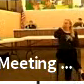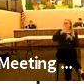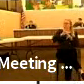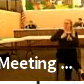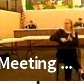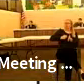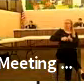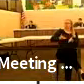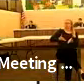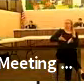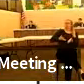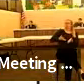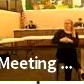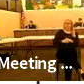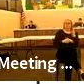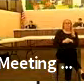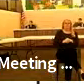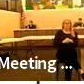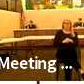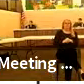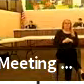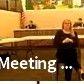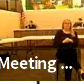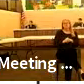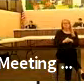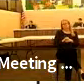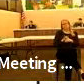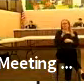Yeah, it's probably around,